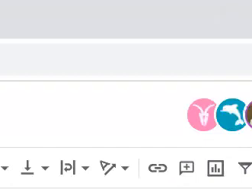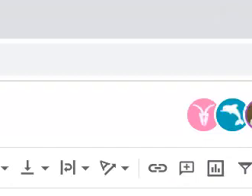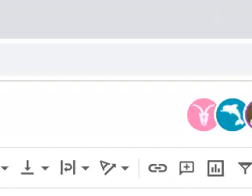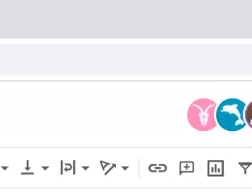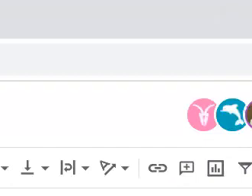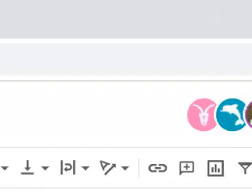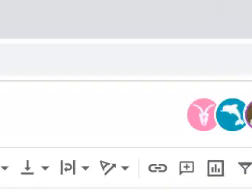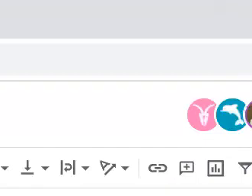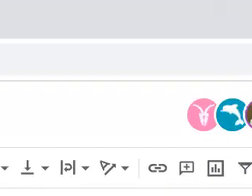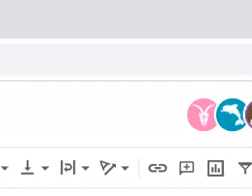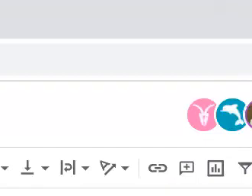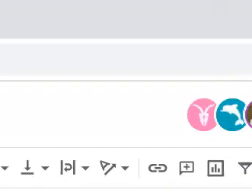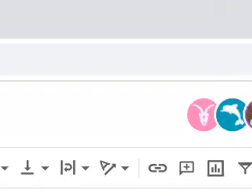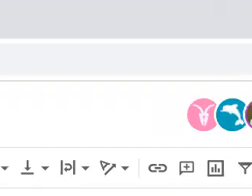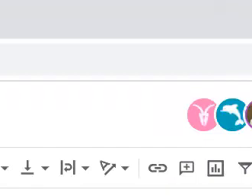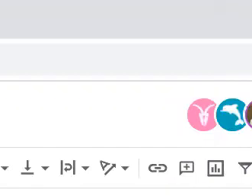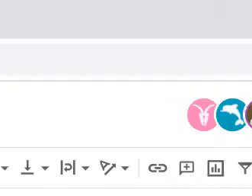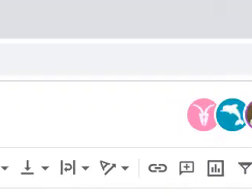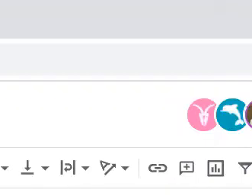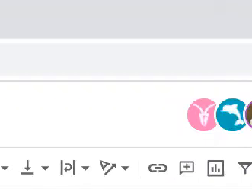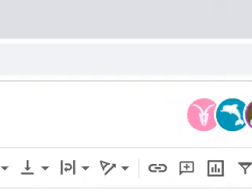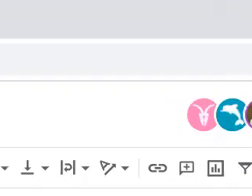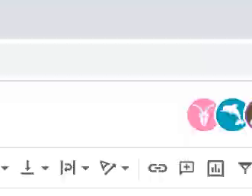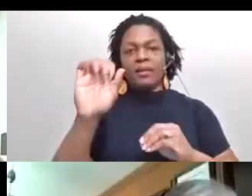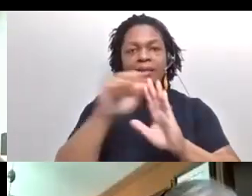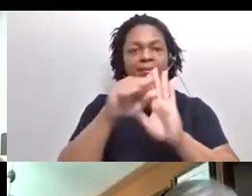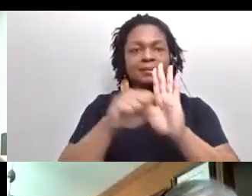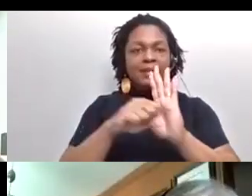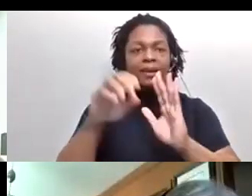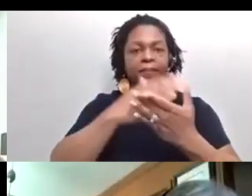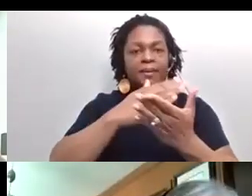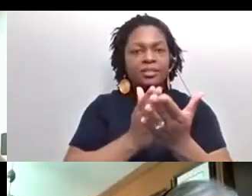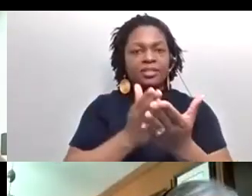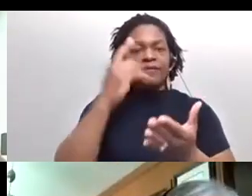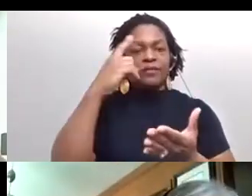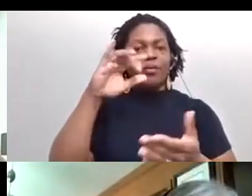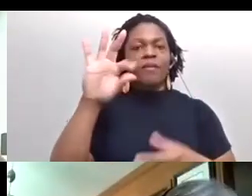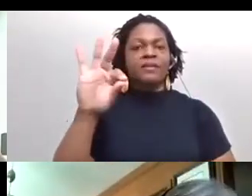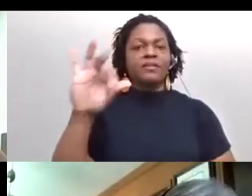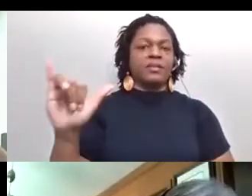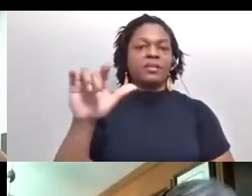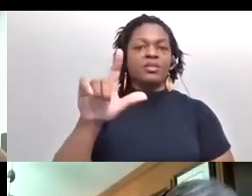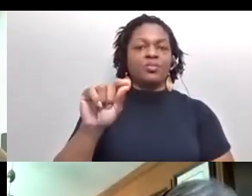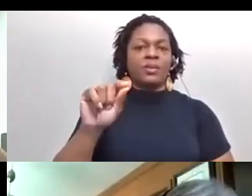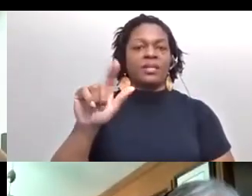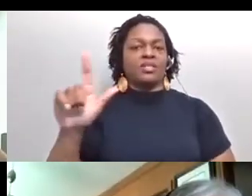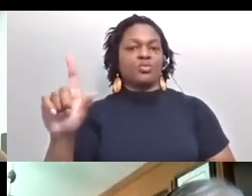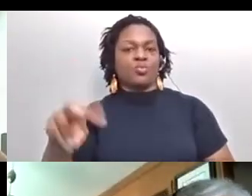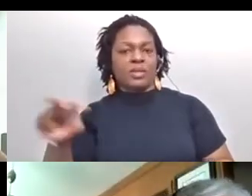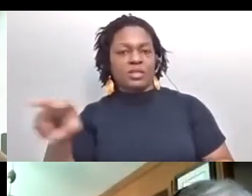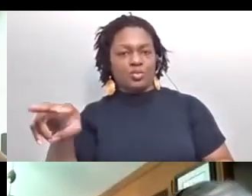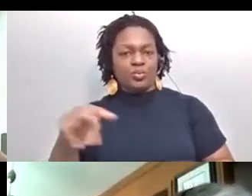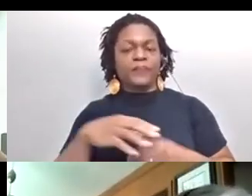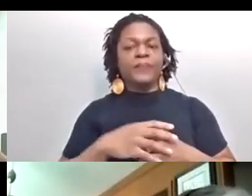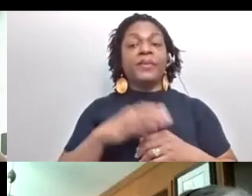I wanted to mention is House Bill 1, of course, the state budget for fiscal year 22. The governor has signed